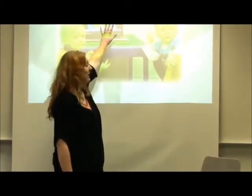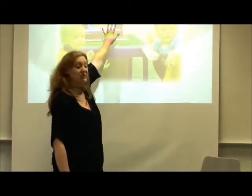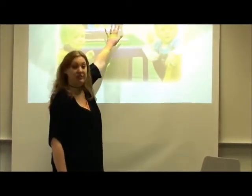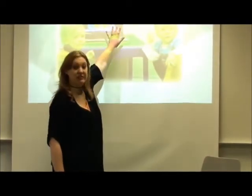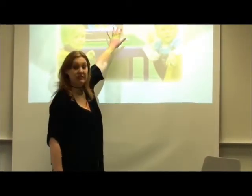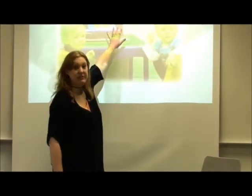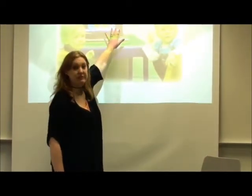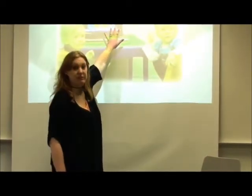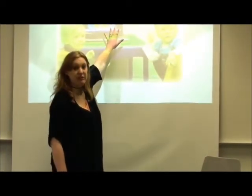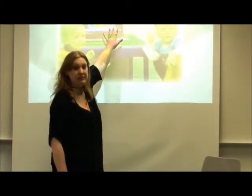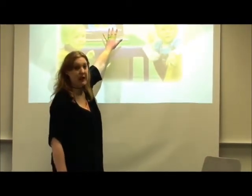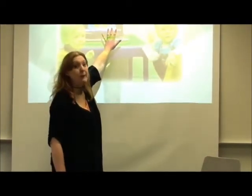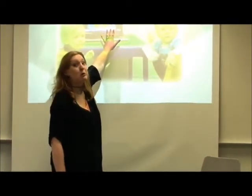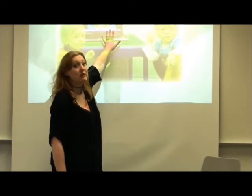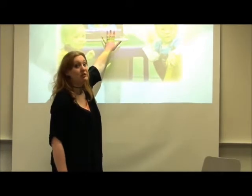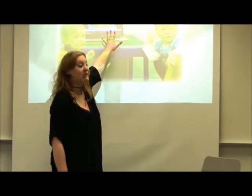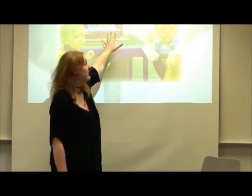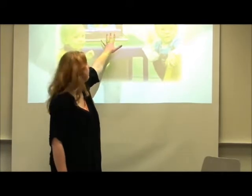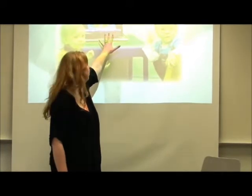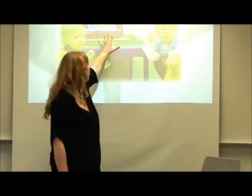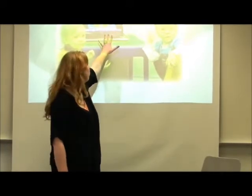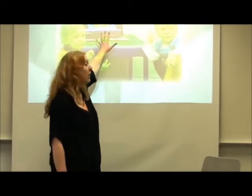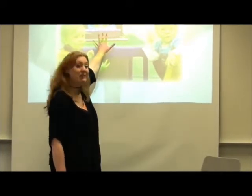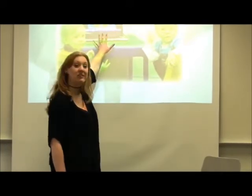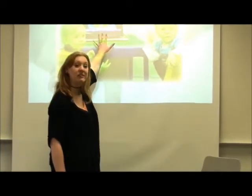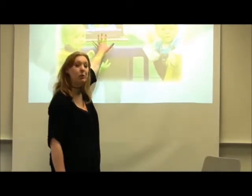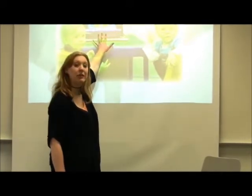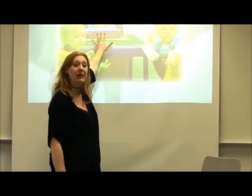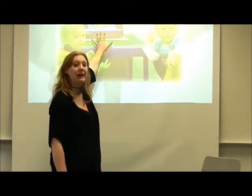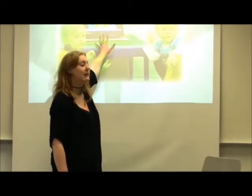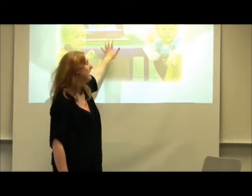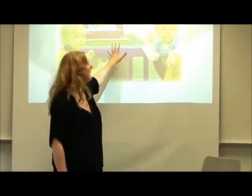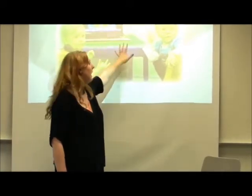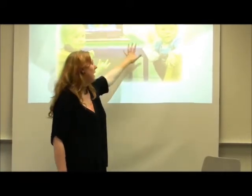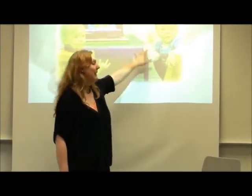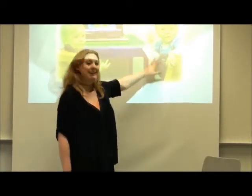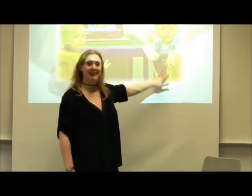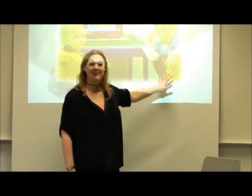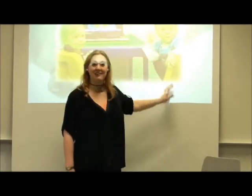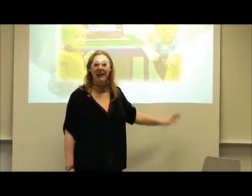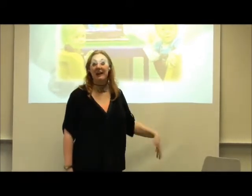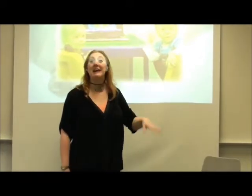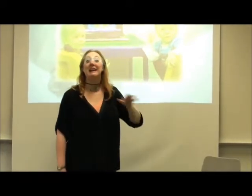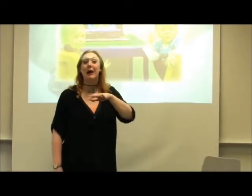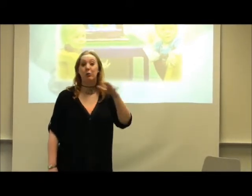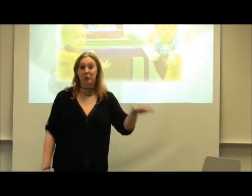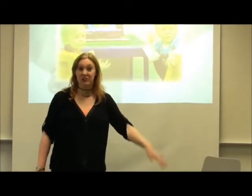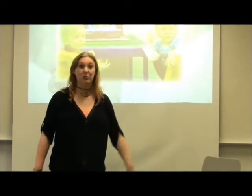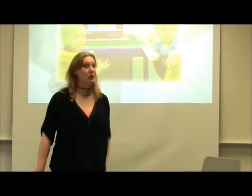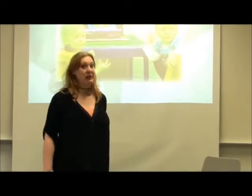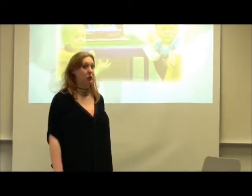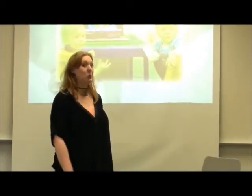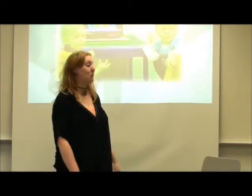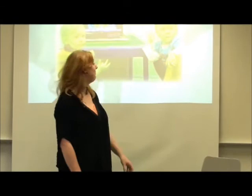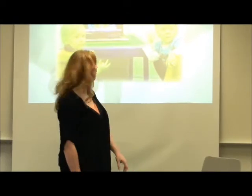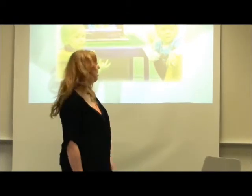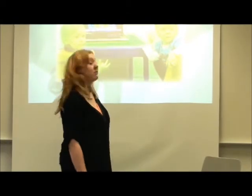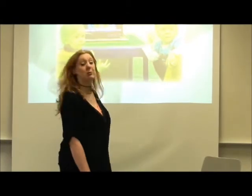is just, she's not moving. She's going to sit and watch this whole thing. Alexa is kind of in and out, which is really normal. Both of them are